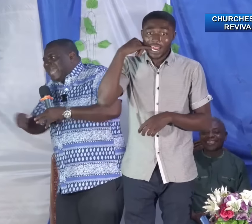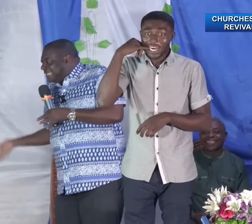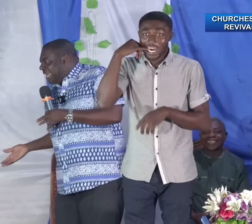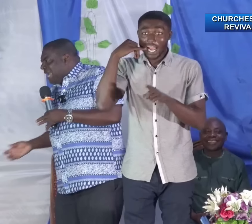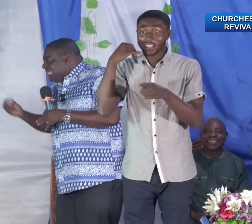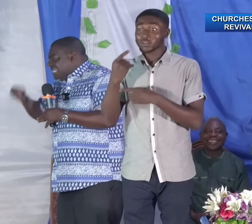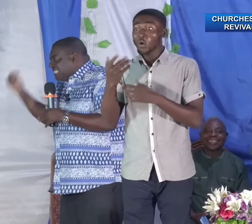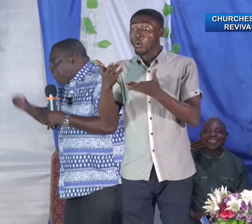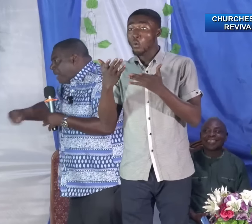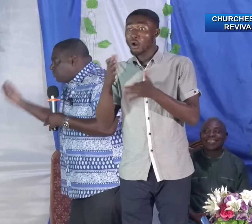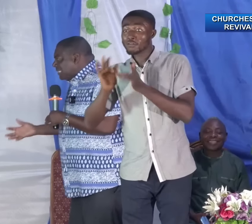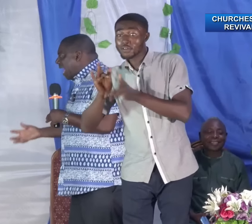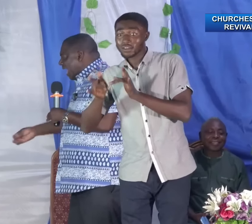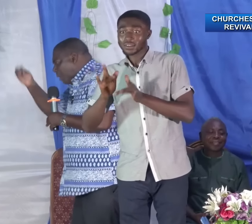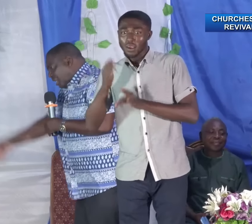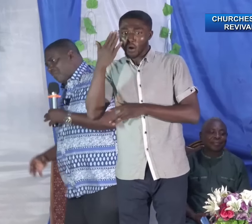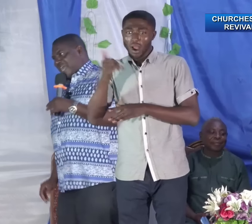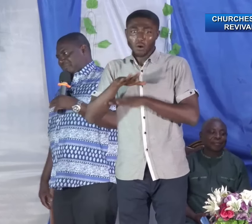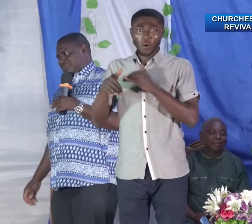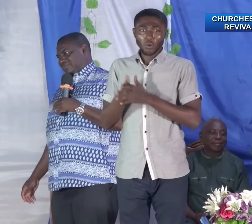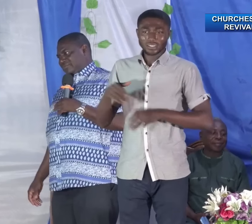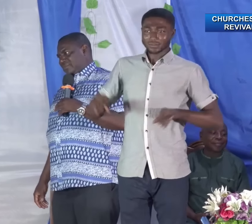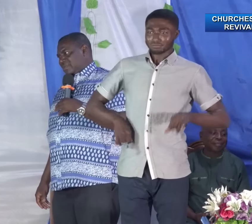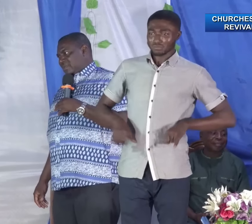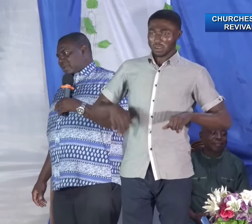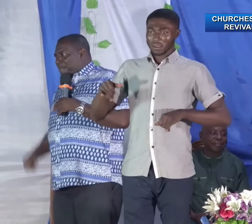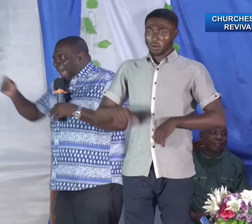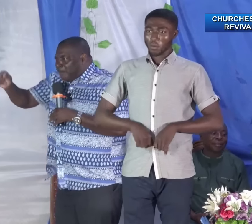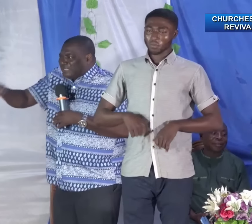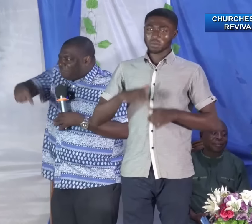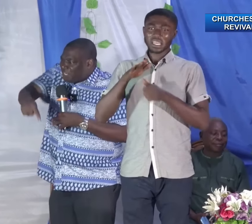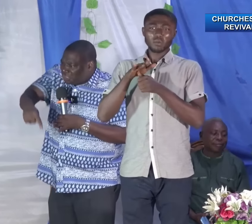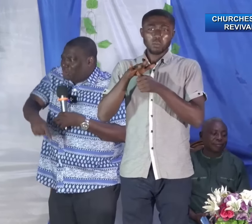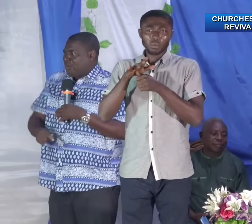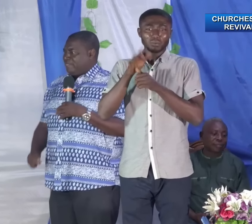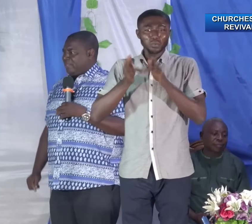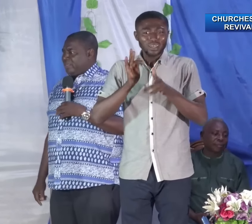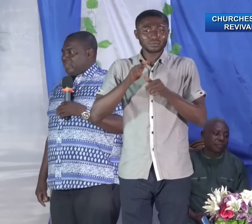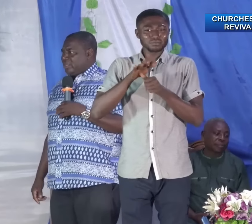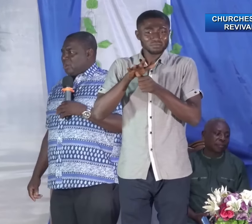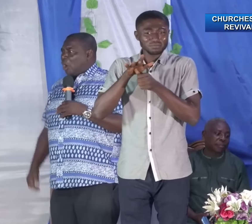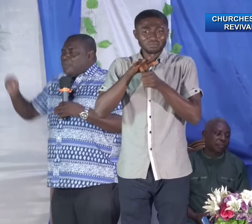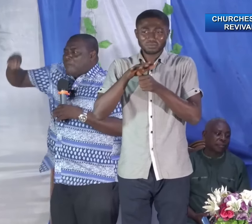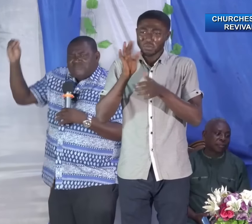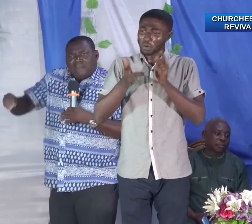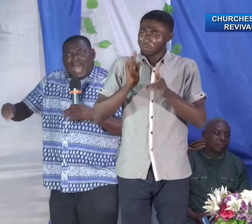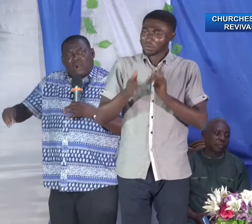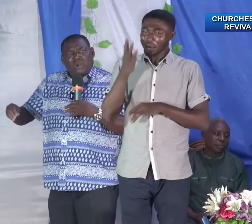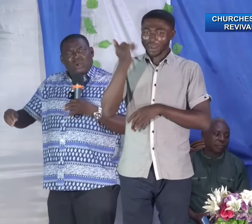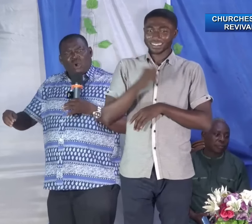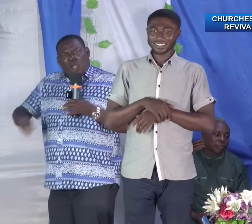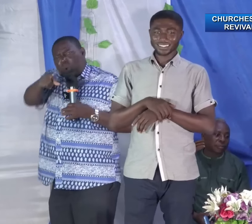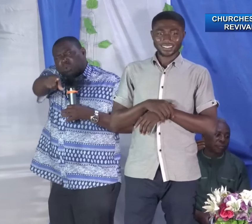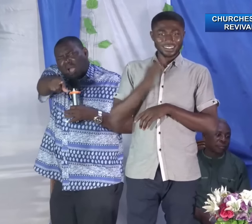Ha, mentia se, diente ye jiye jama mwoso sa, ewa church of Christ mo. Bible definition no, obi obo jama